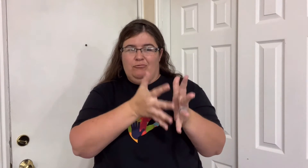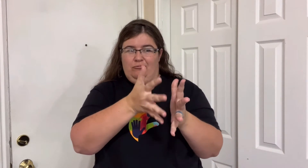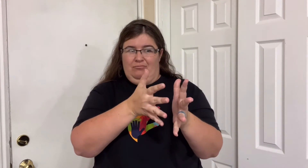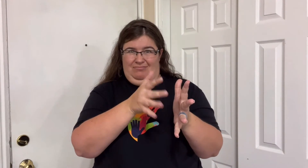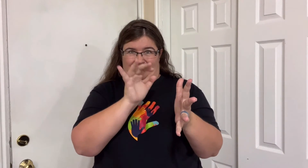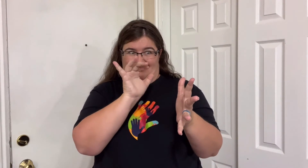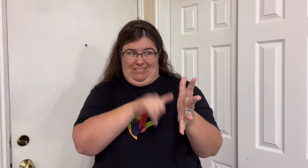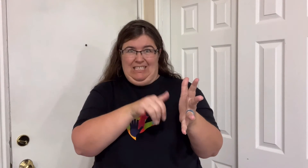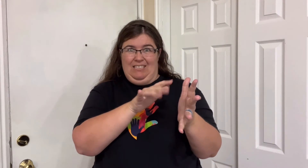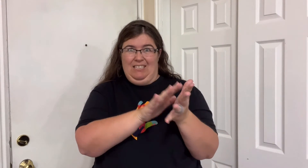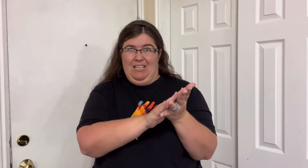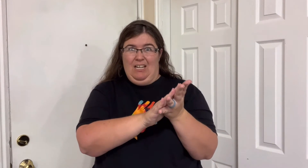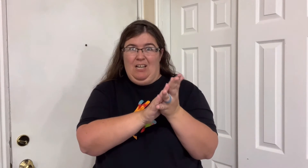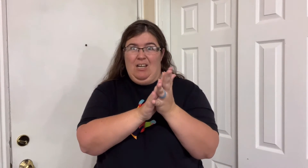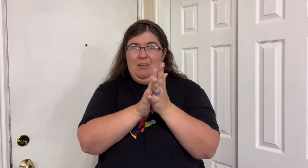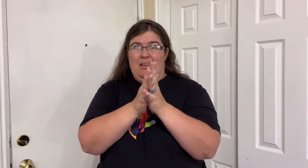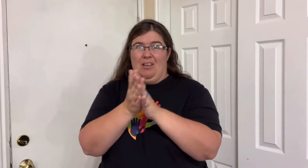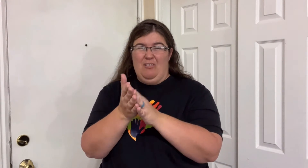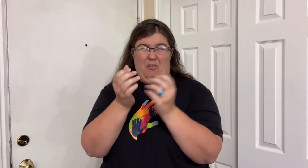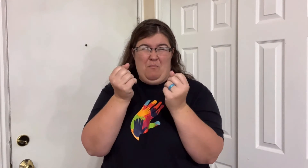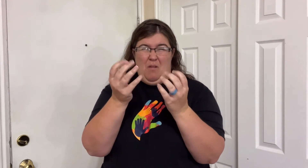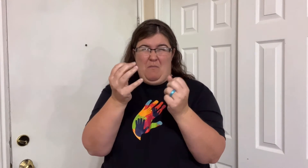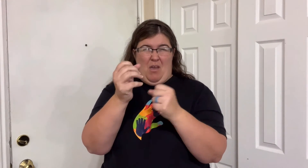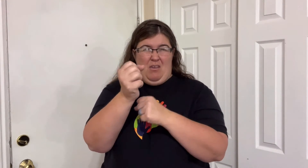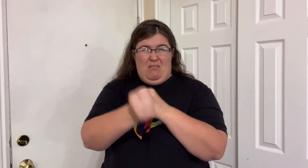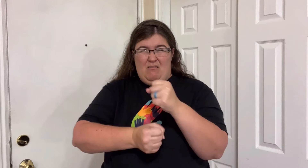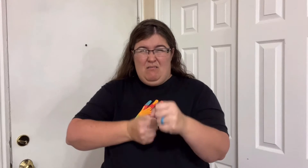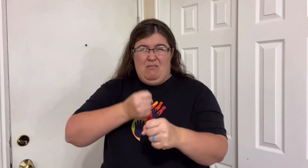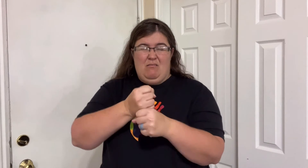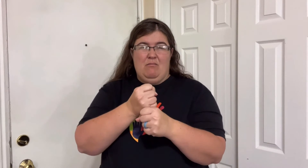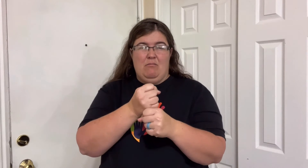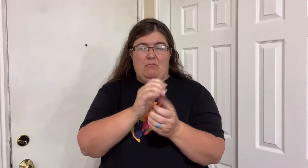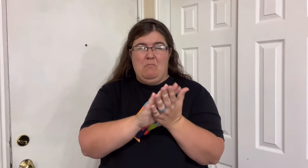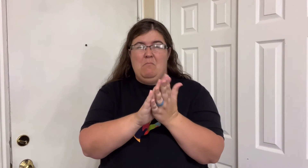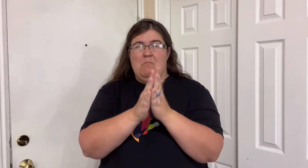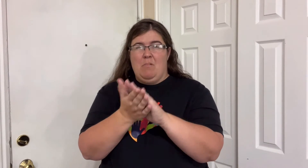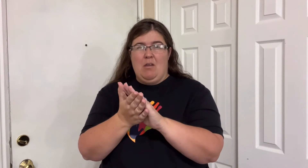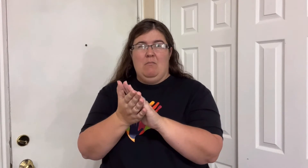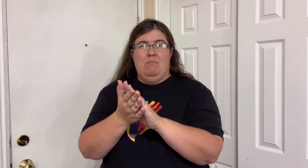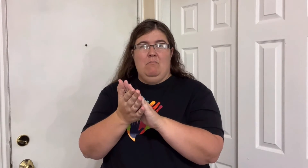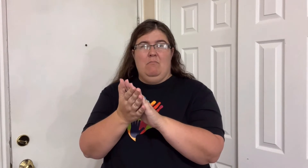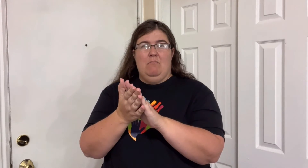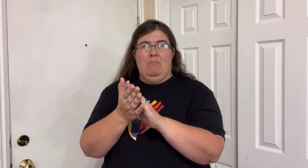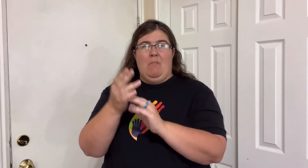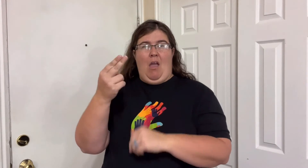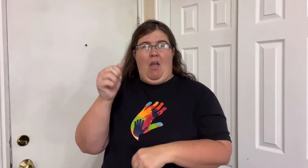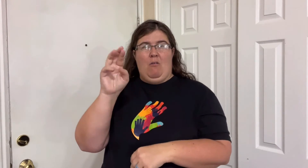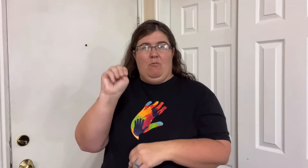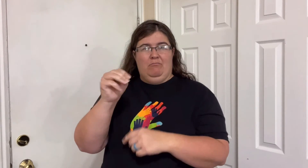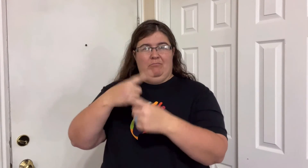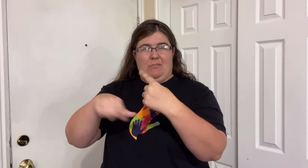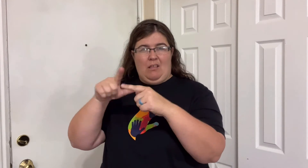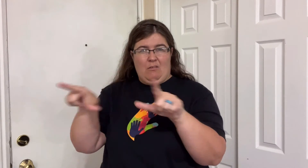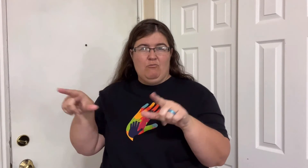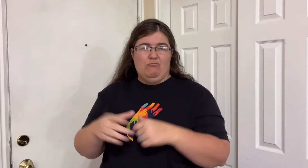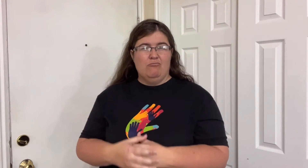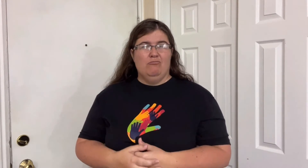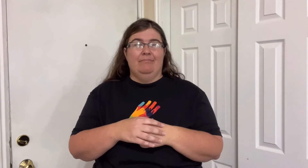that gesturing over time, through many years, hundreds of years, became Harem Sign Language.